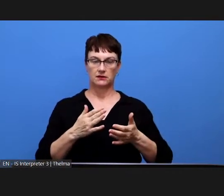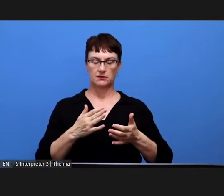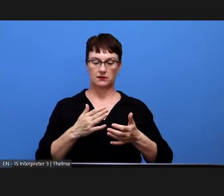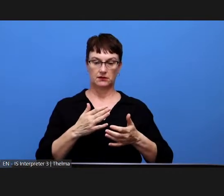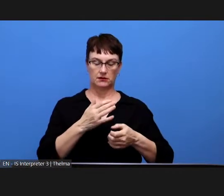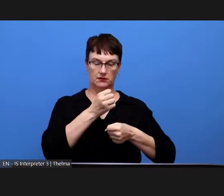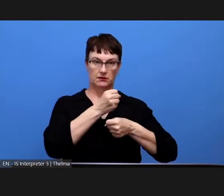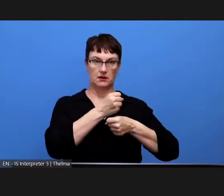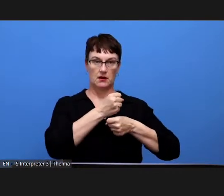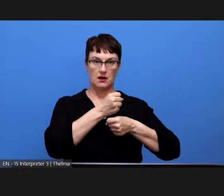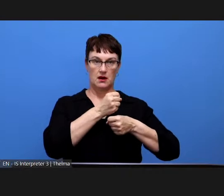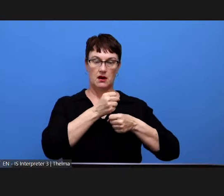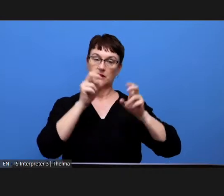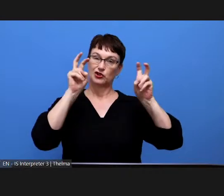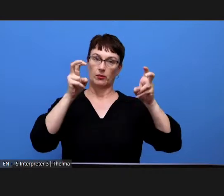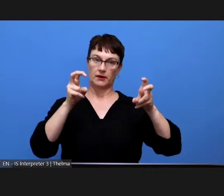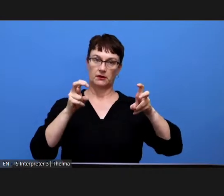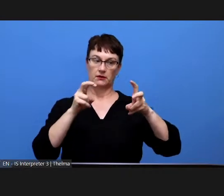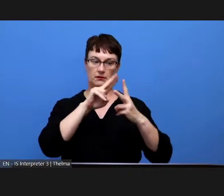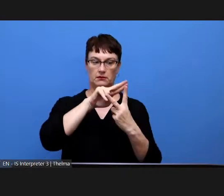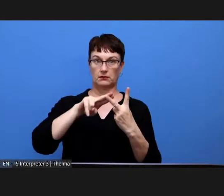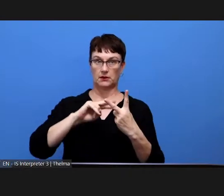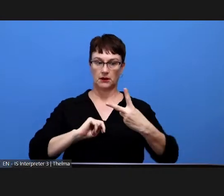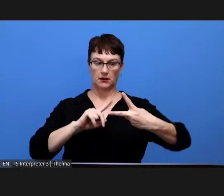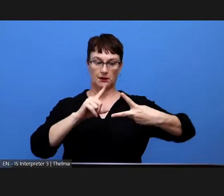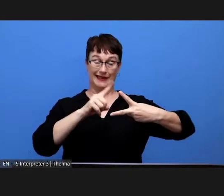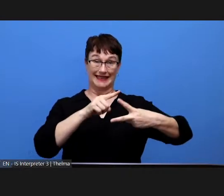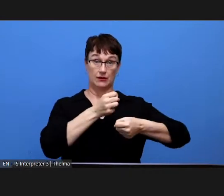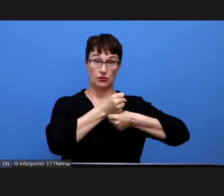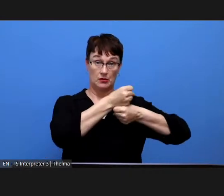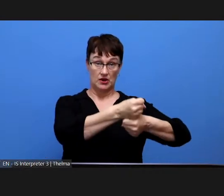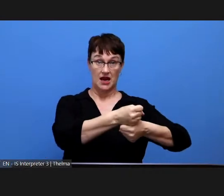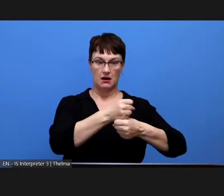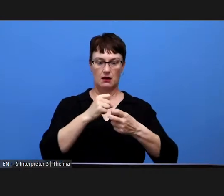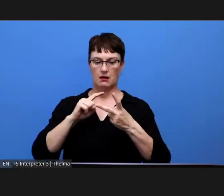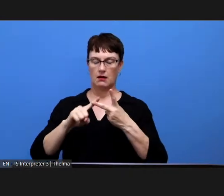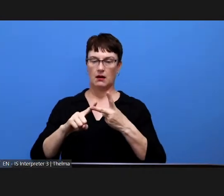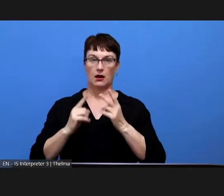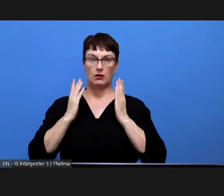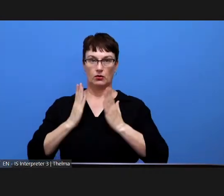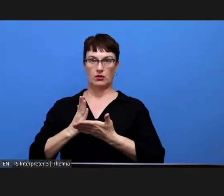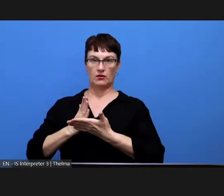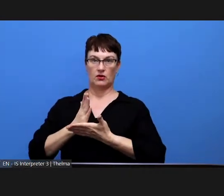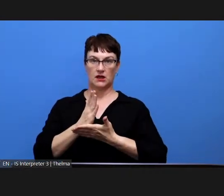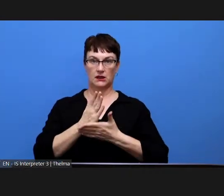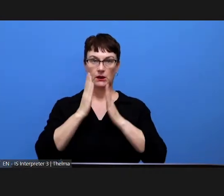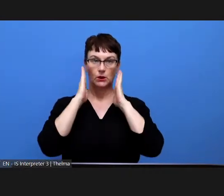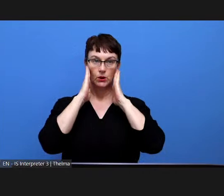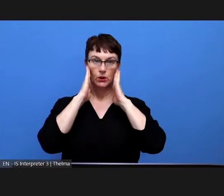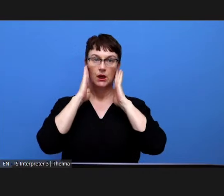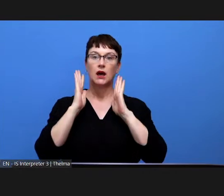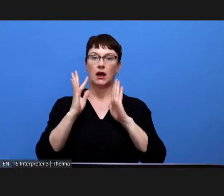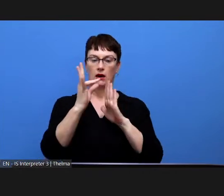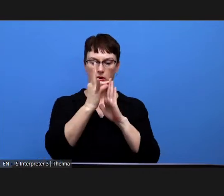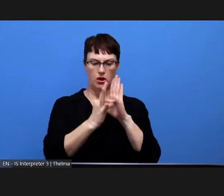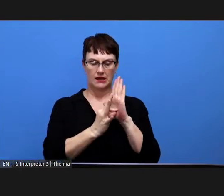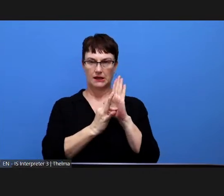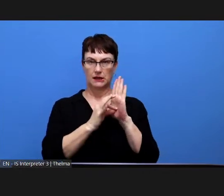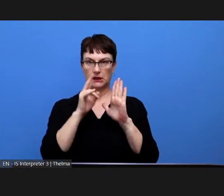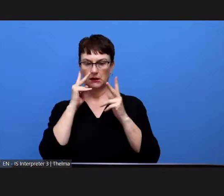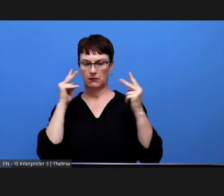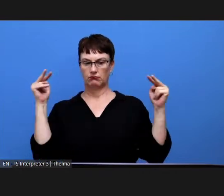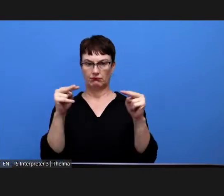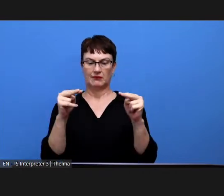norm setting from policy perspective when you have so many people who are